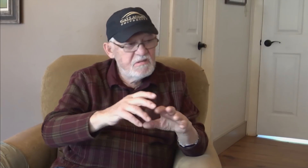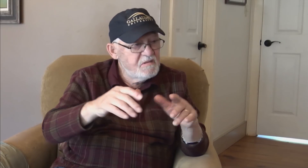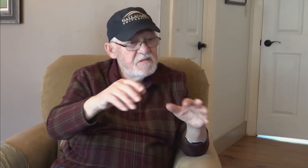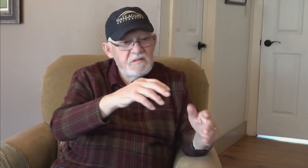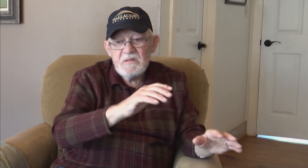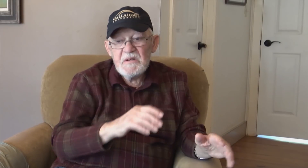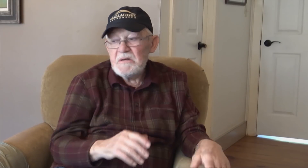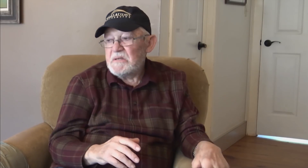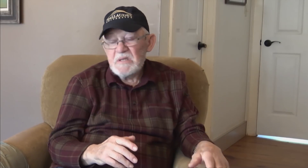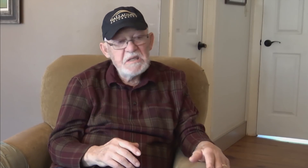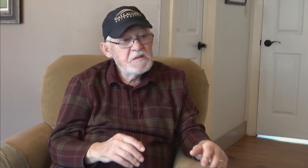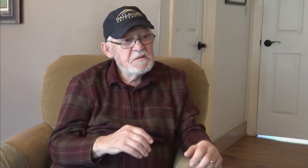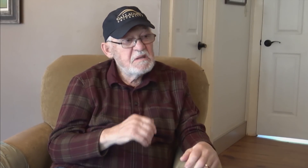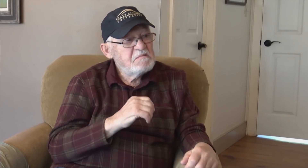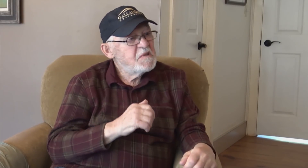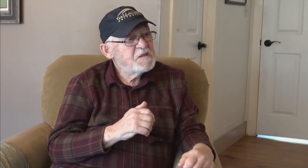Book was published.